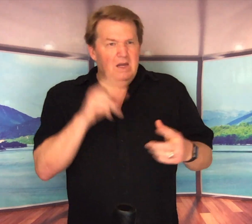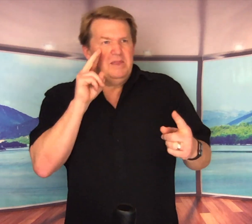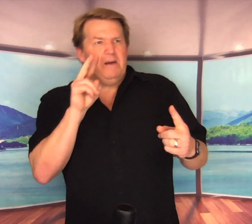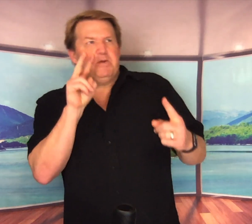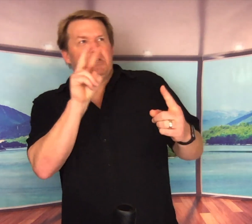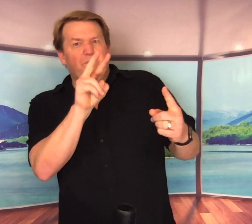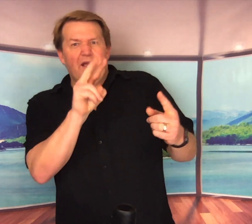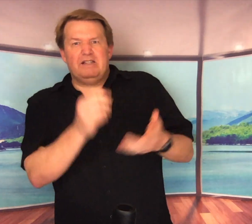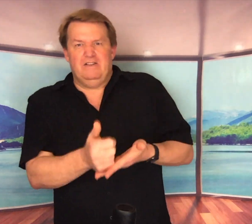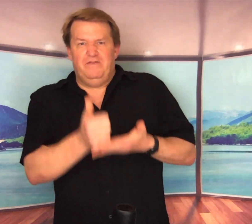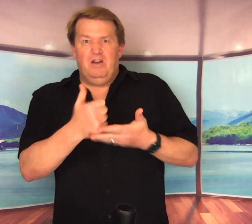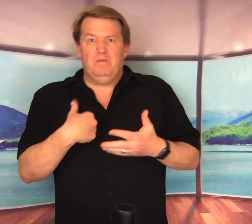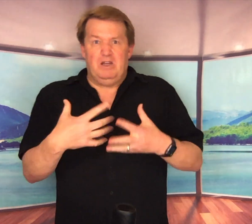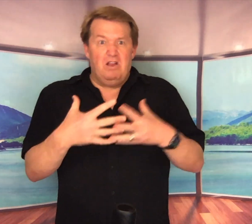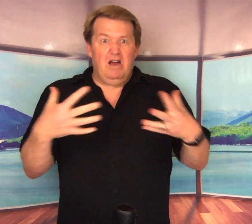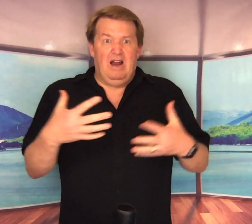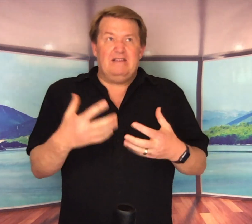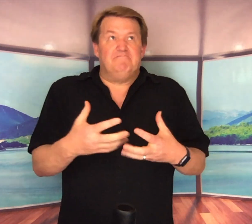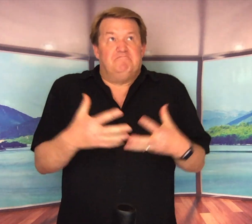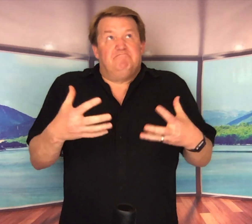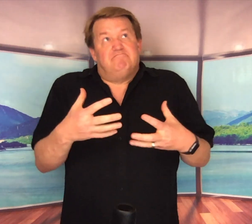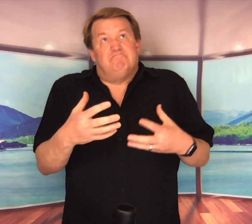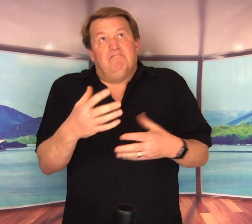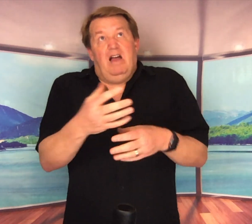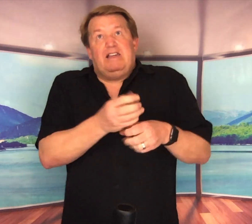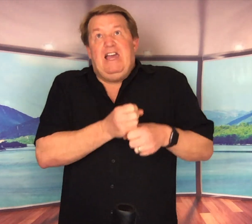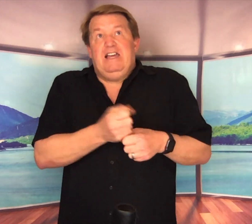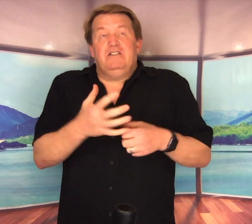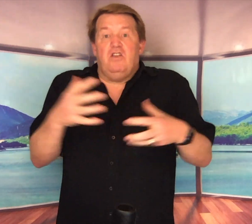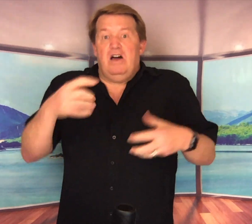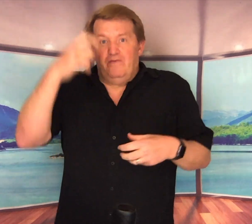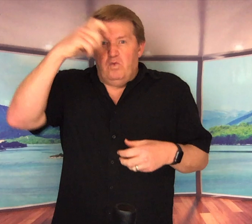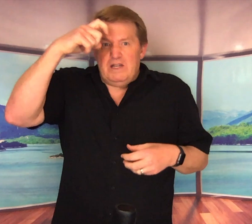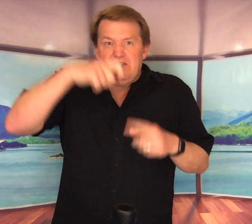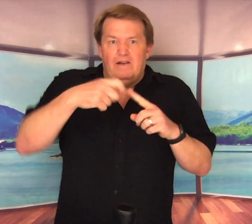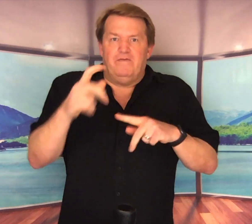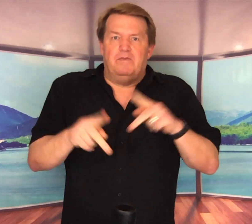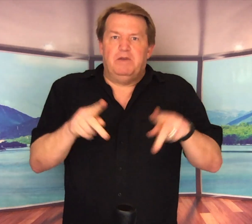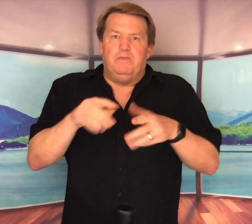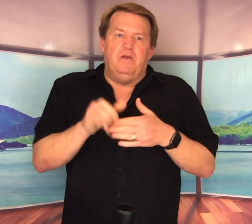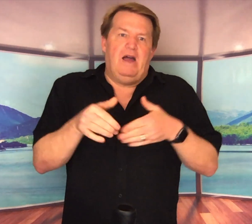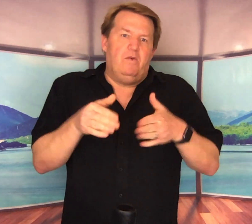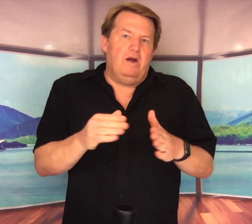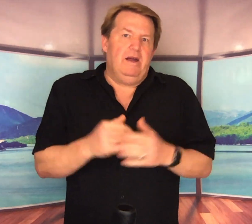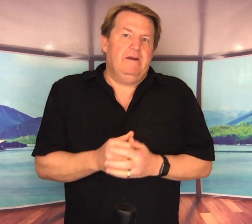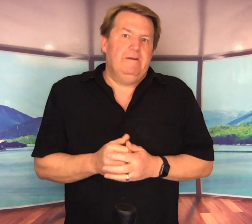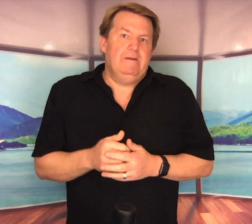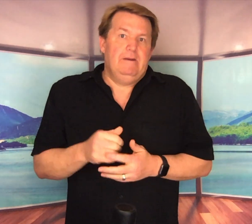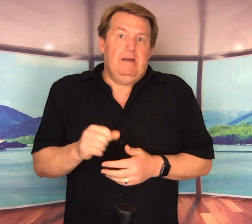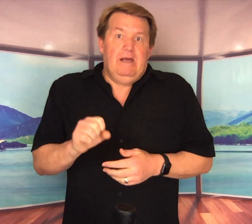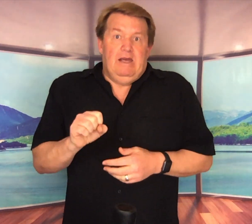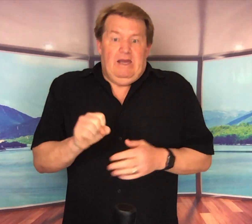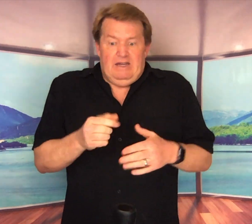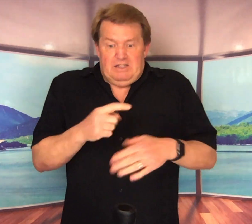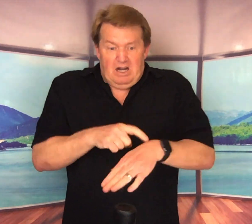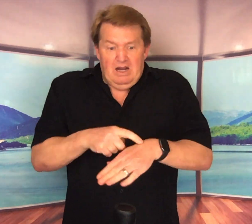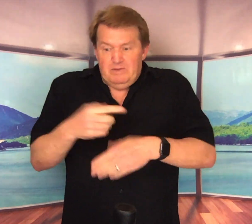That perspective helped me a lot. I gained a lot of wisdom from people that way. And as time has